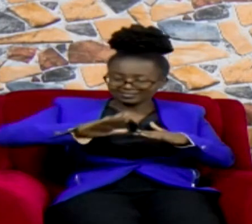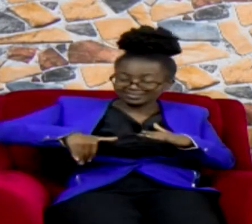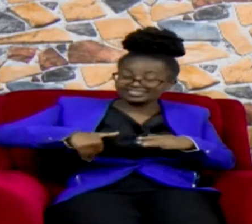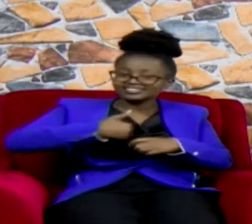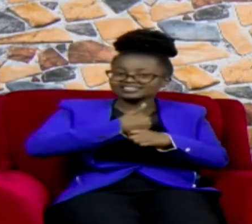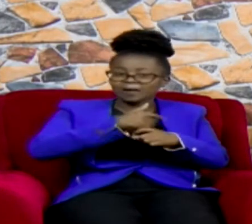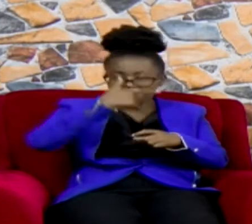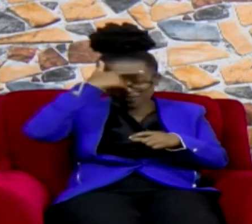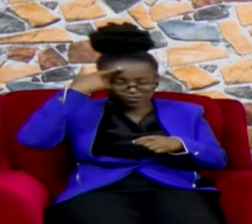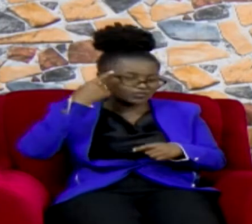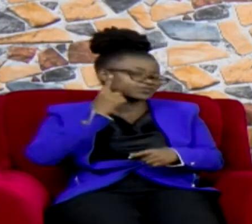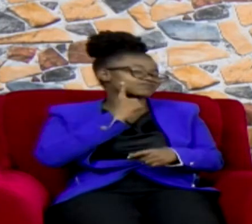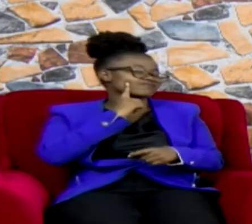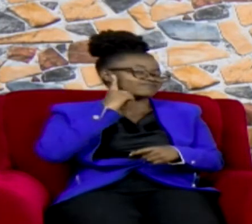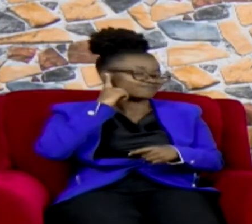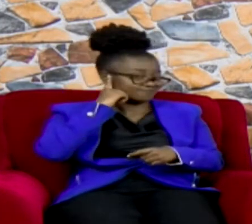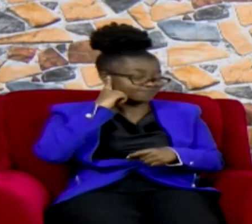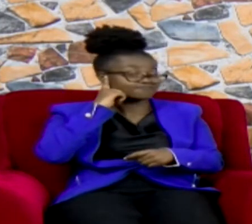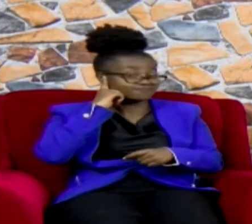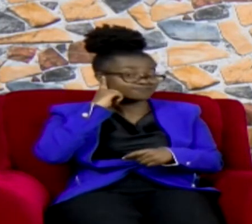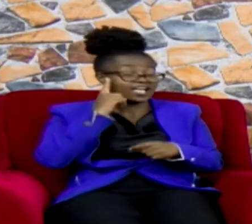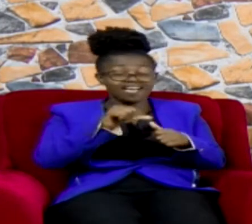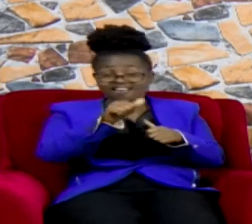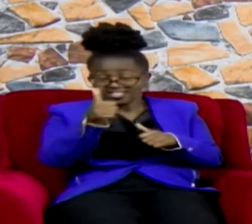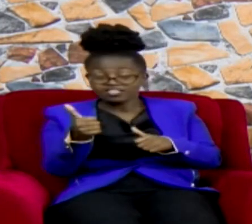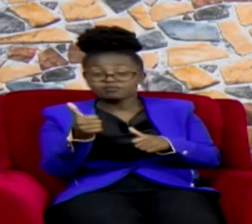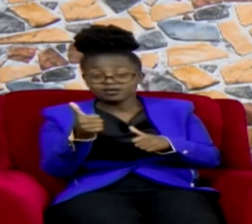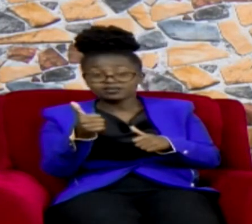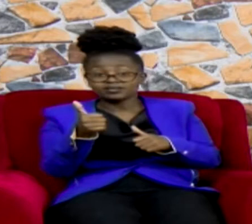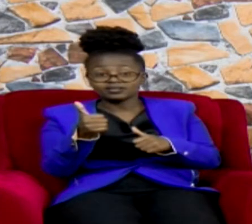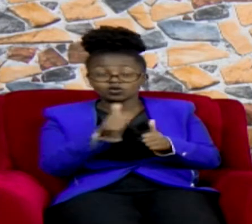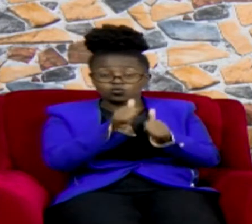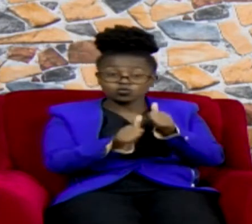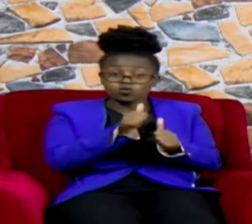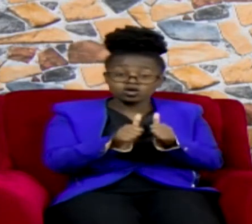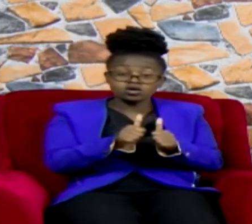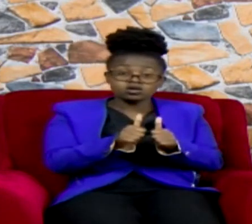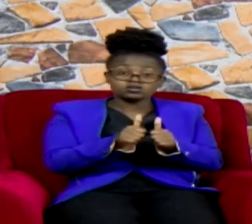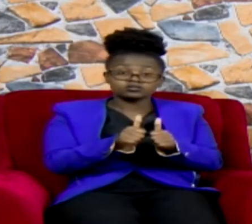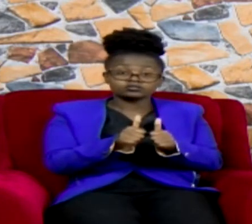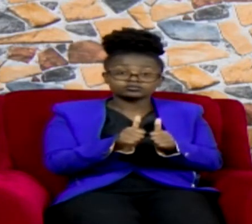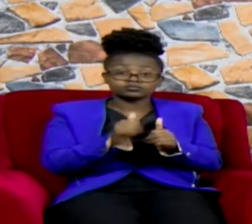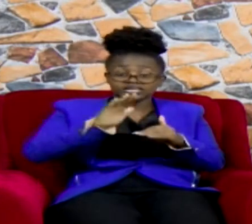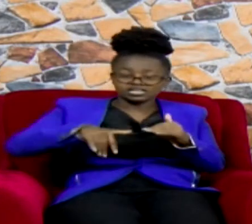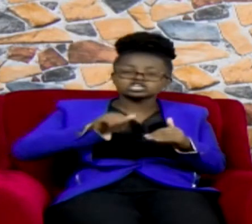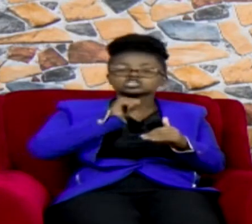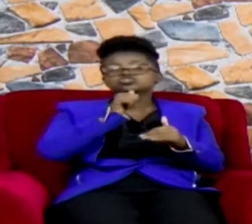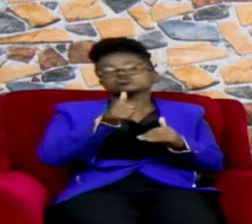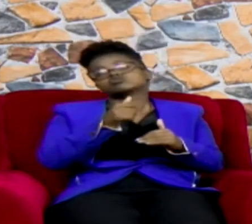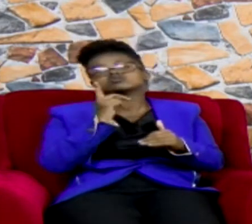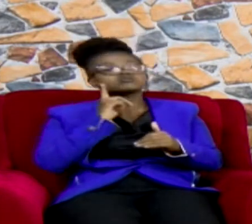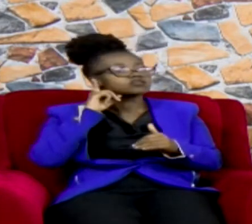because of the hearing impairment. Okay. The other one, which is a typical delay, is not caused by any